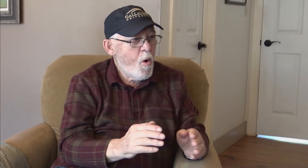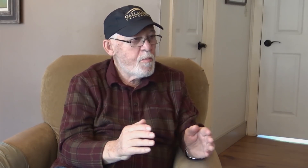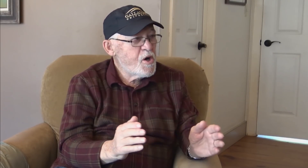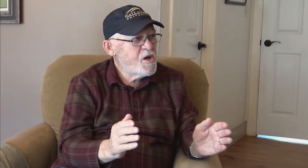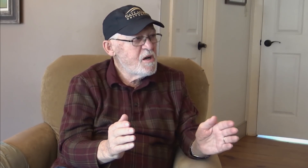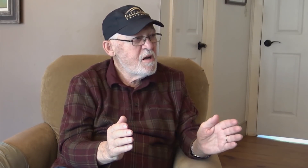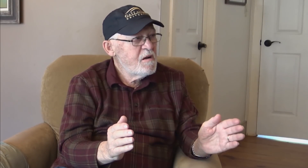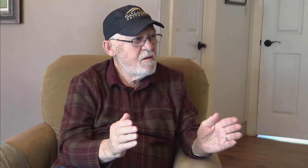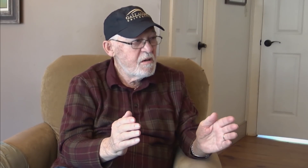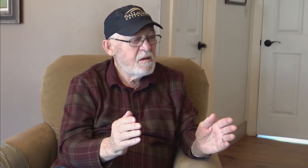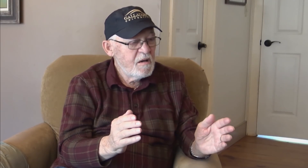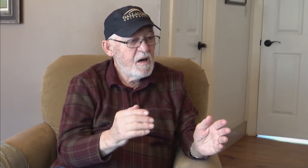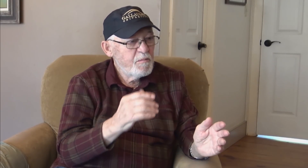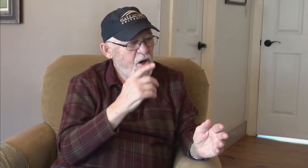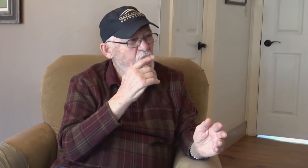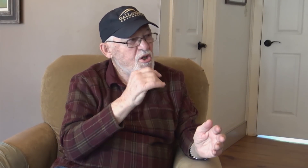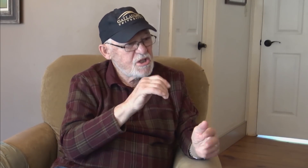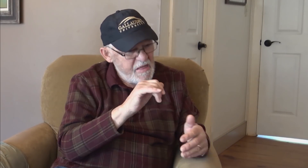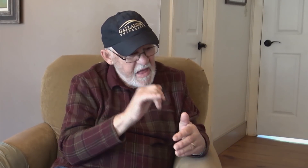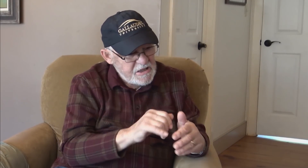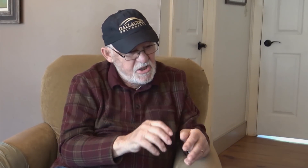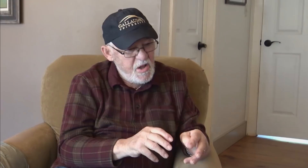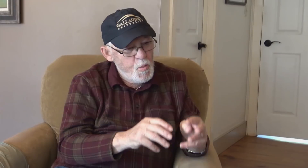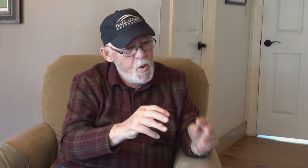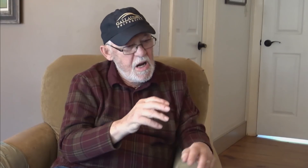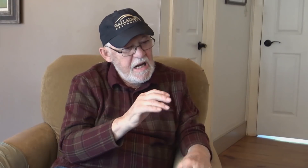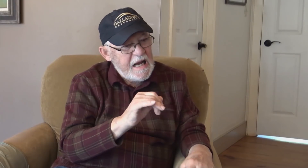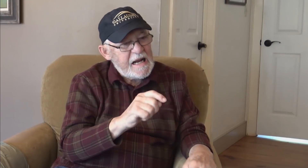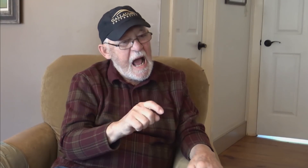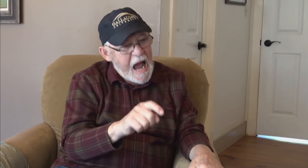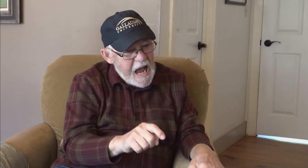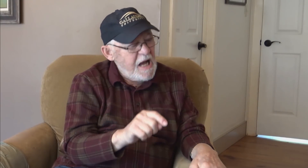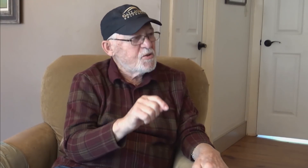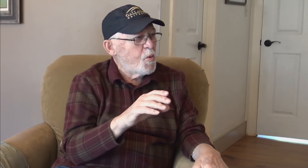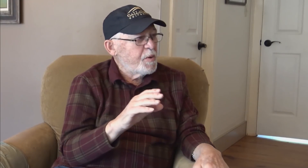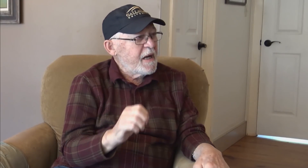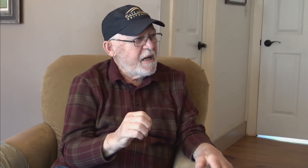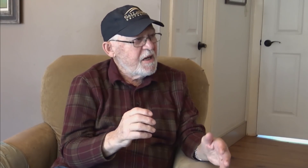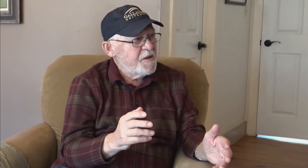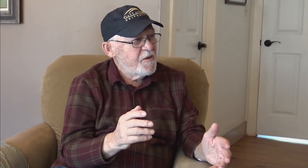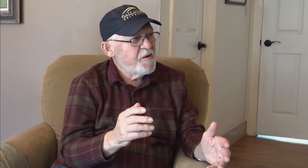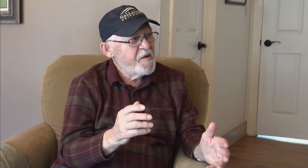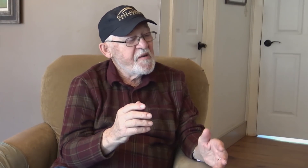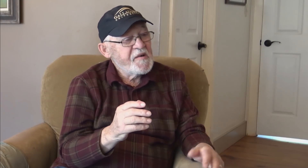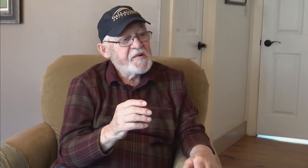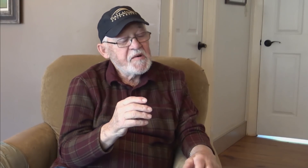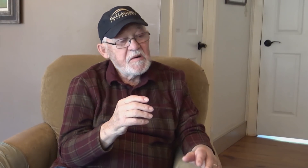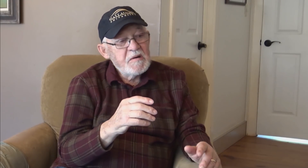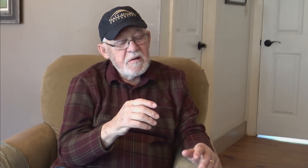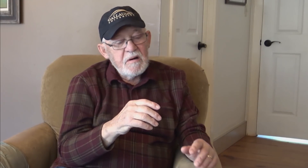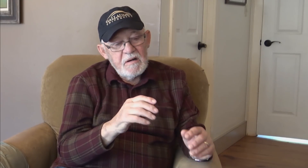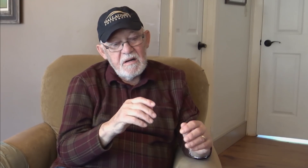worked very hard to keep it open. And that's very much what it had to be.